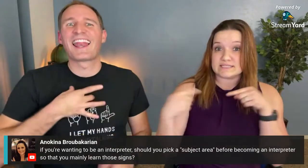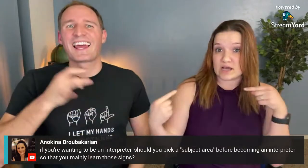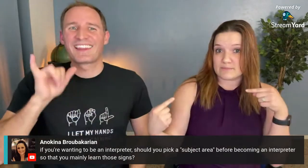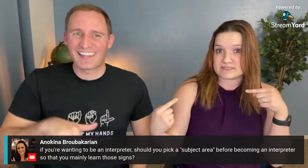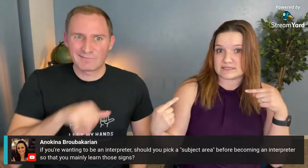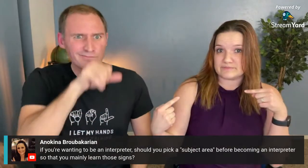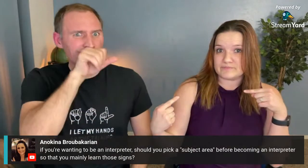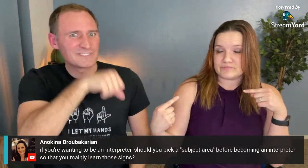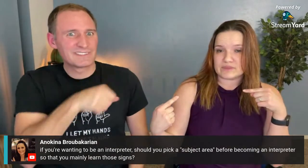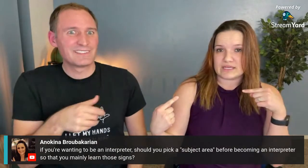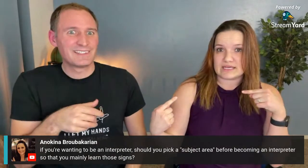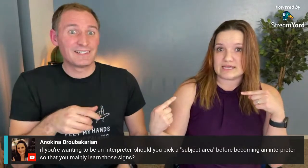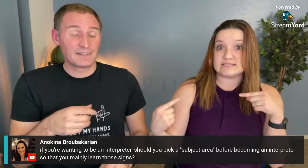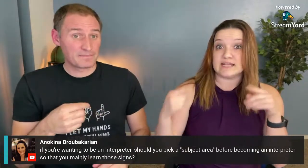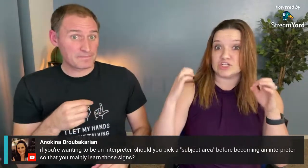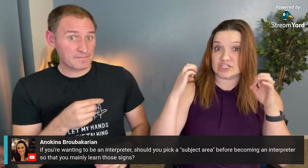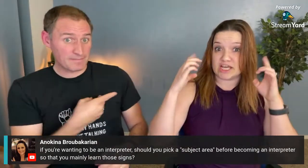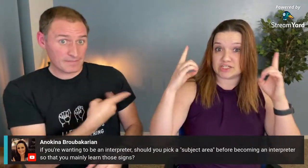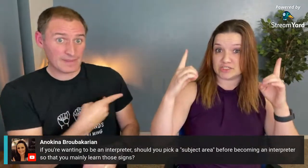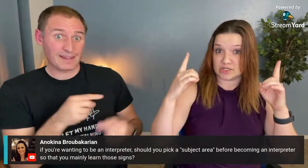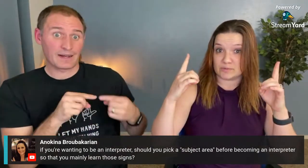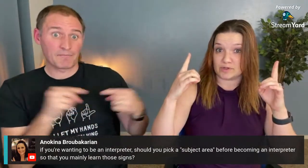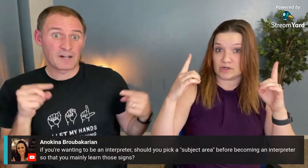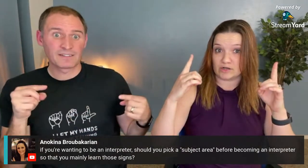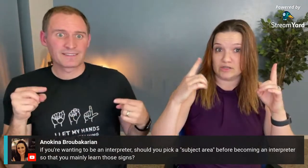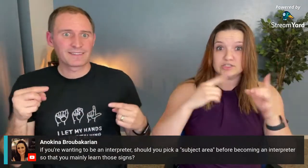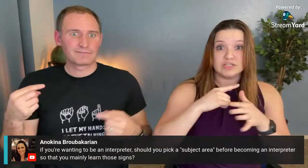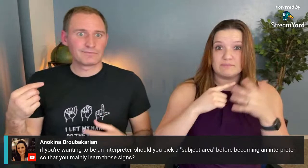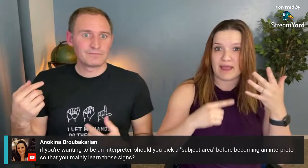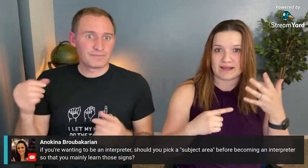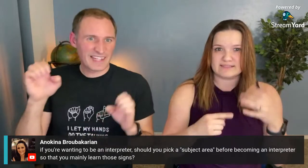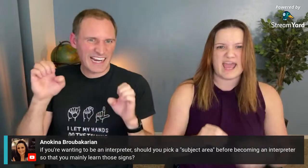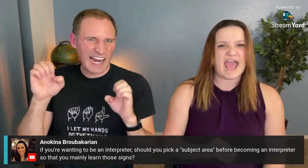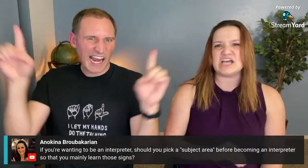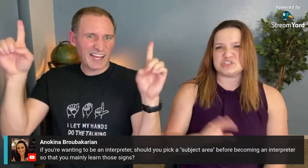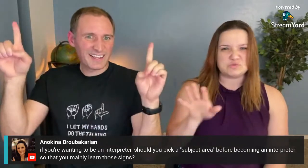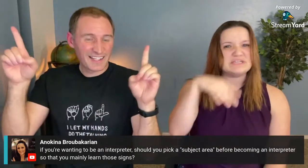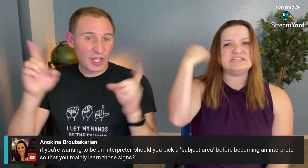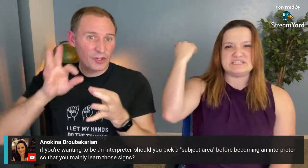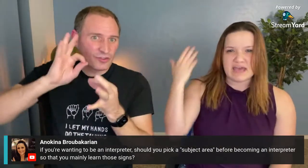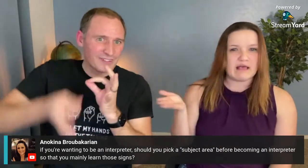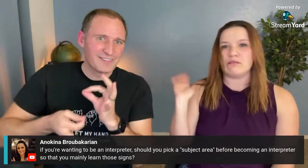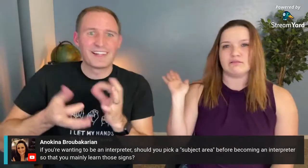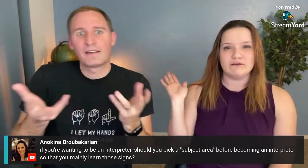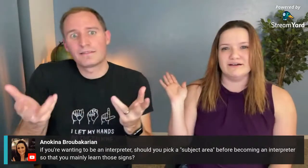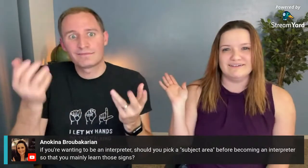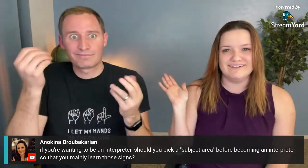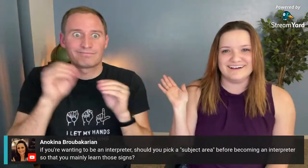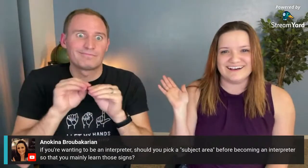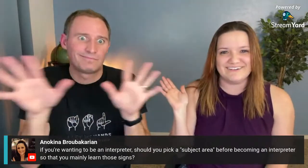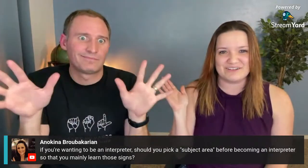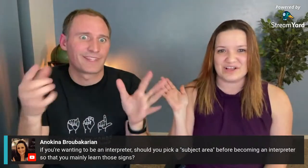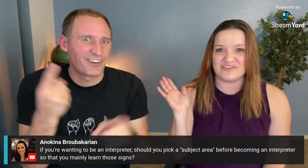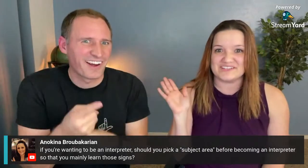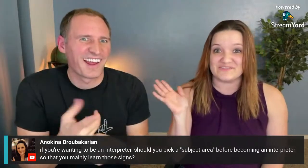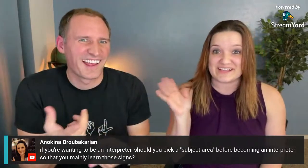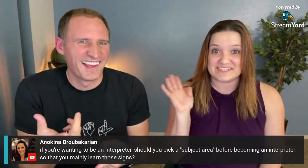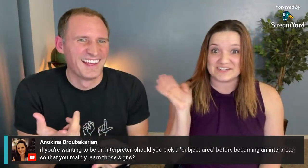the opposite. He's an educational interpreter to the max, as you can tell, with all his fancy